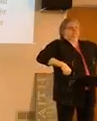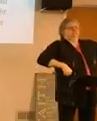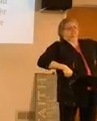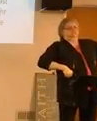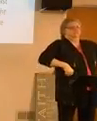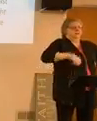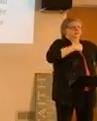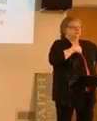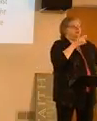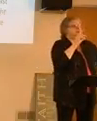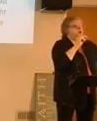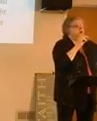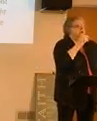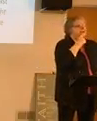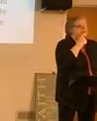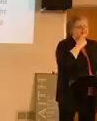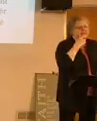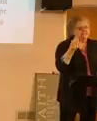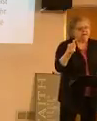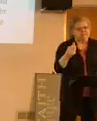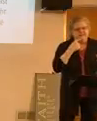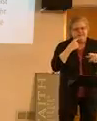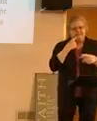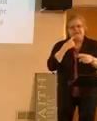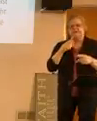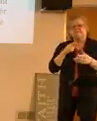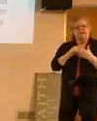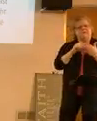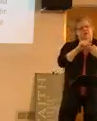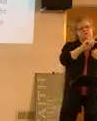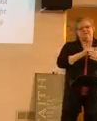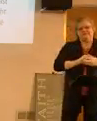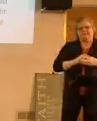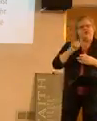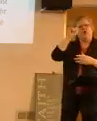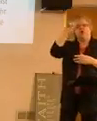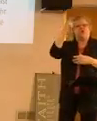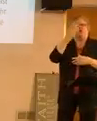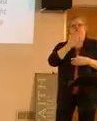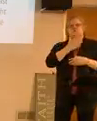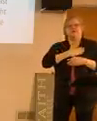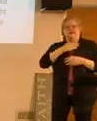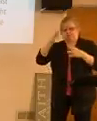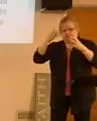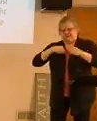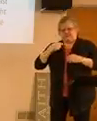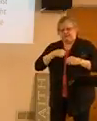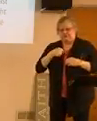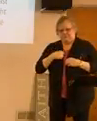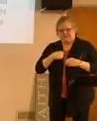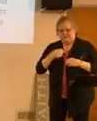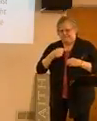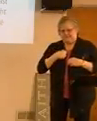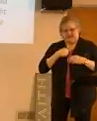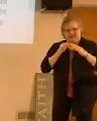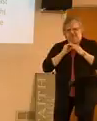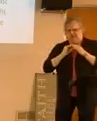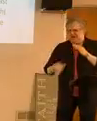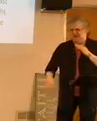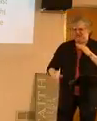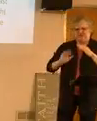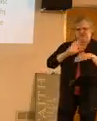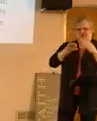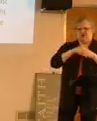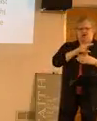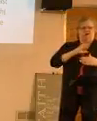but notice how he refers to himself right here. He says, grace was given to me, the least of all the